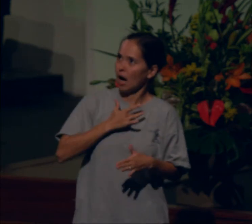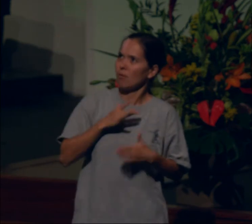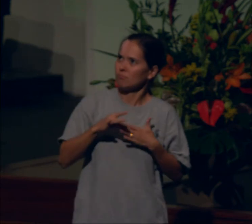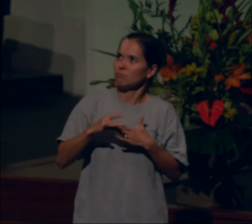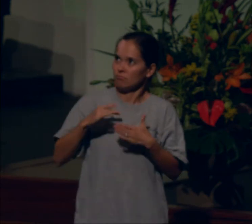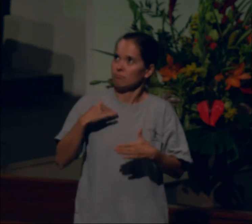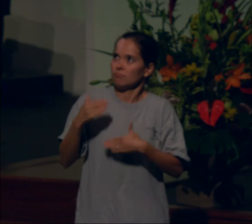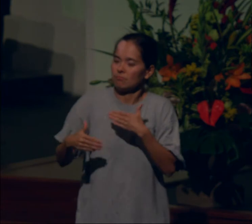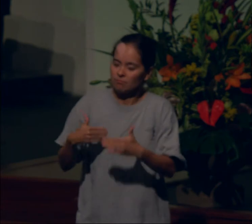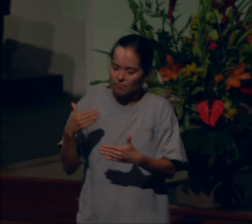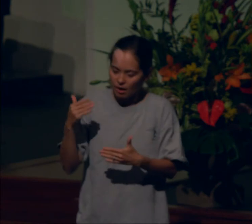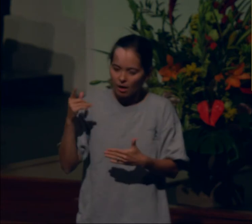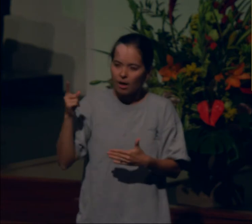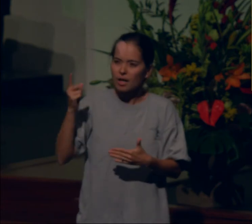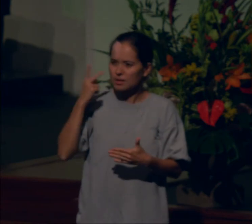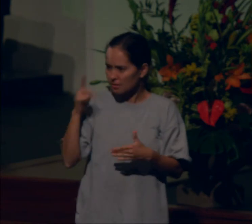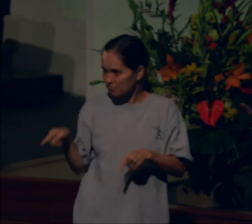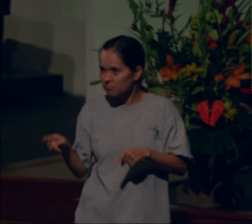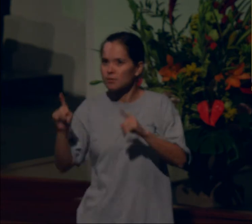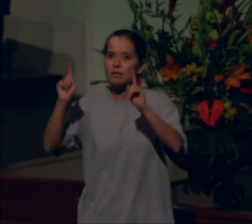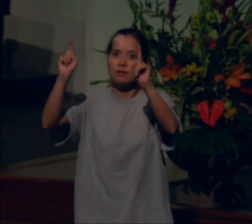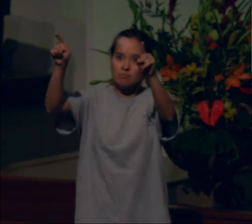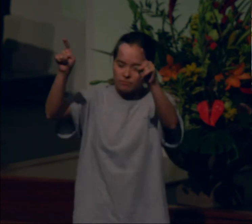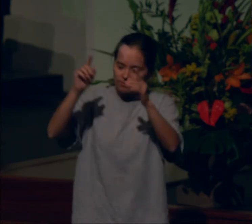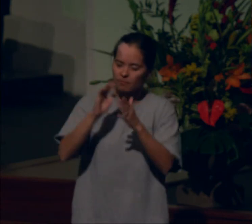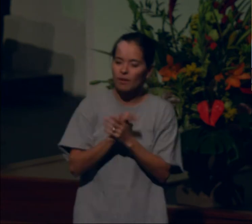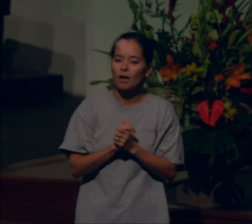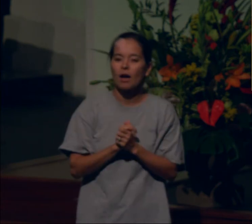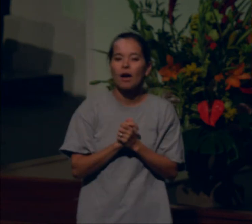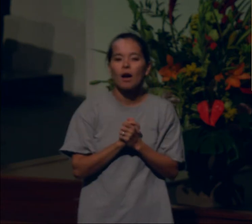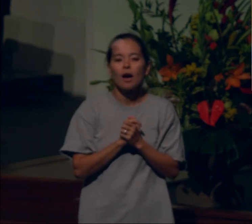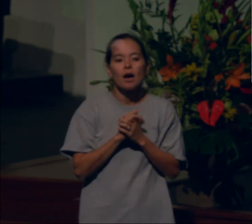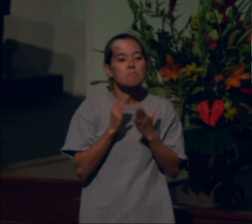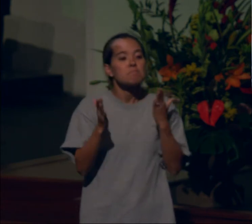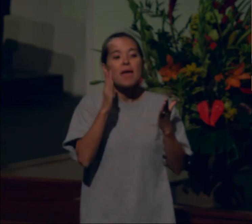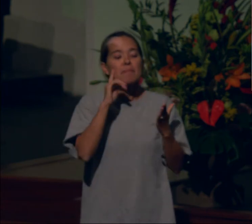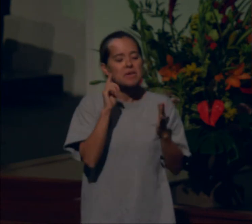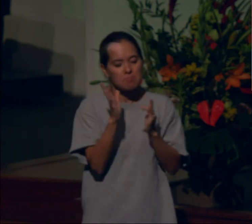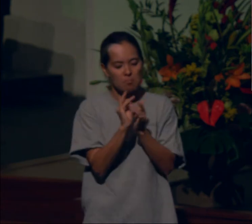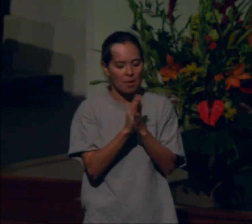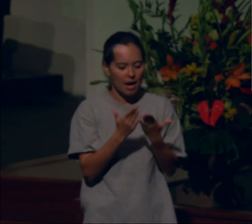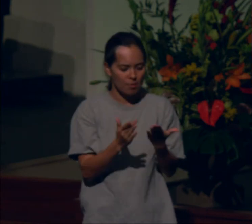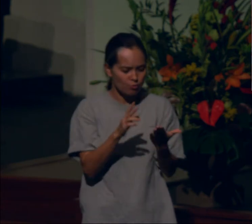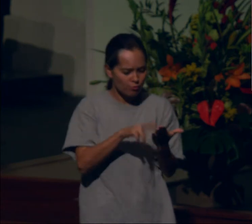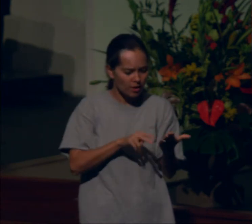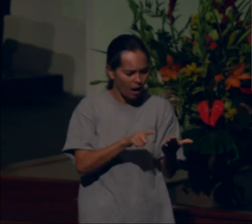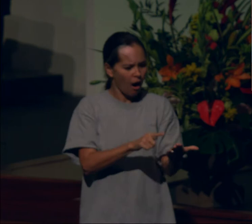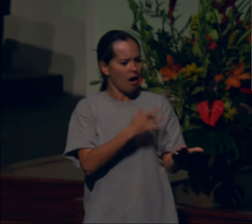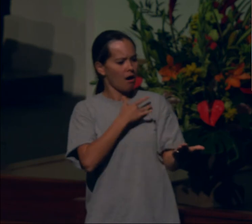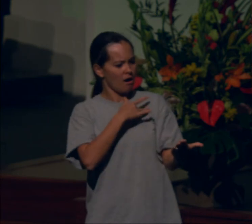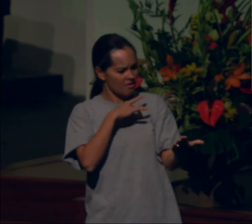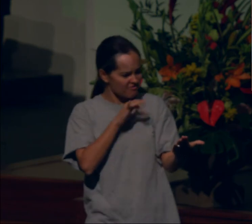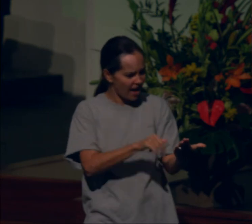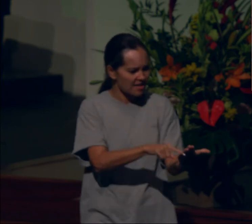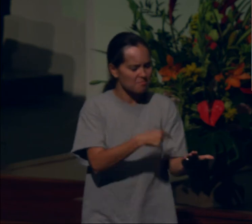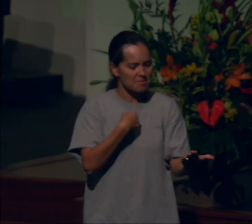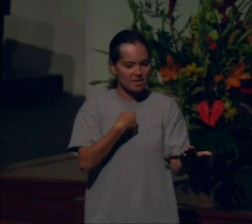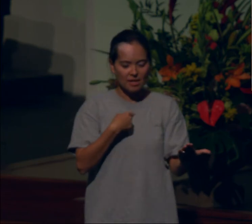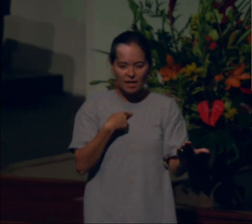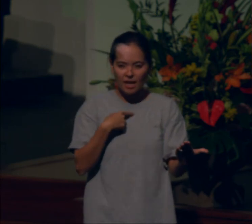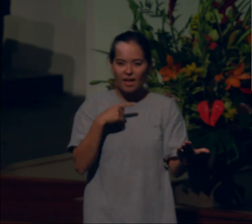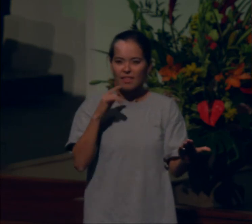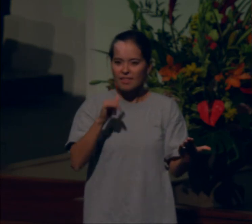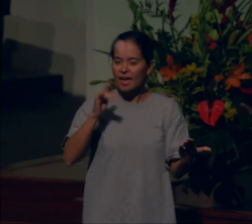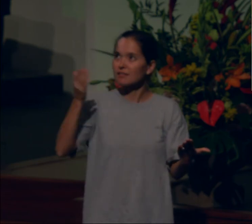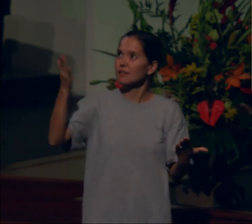in the balcony, on the floor, and for some of you, it may have just been a scripture that you were reading, and the scripture leapt off the pages. We call that a